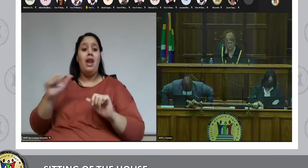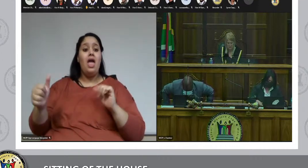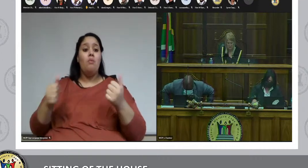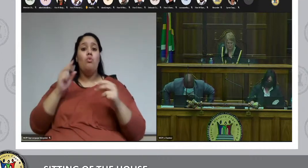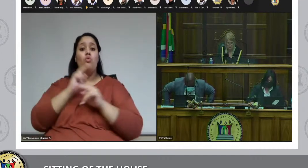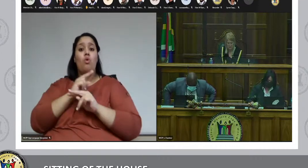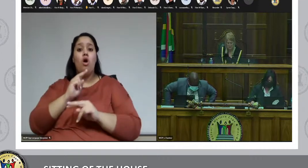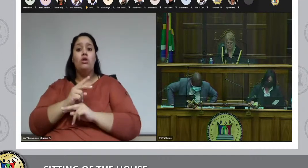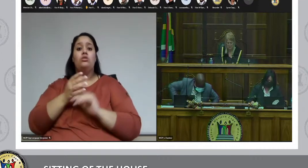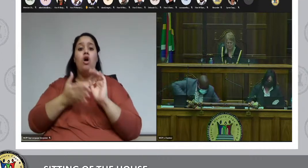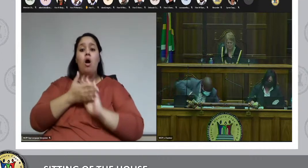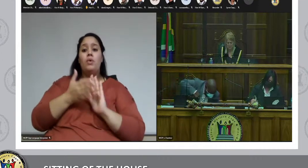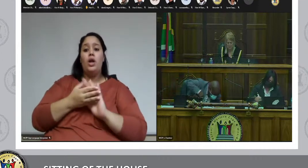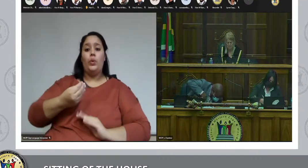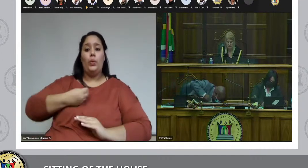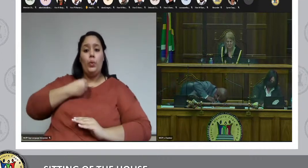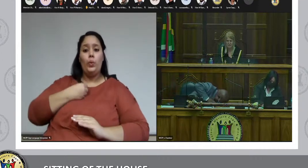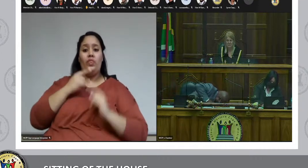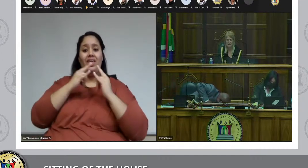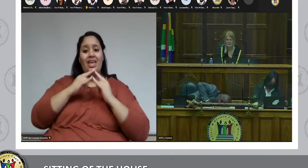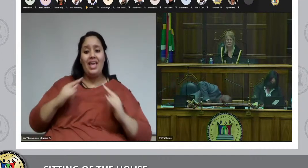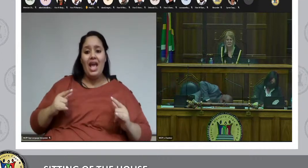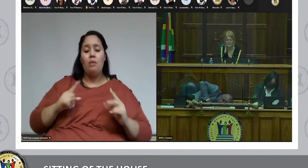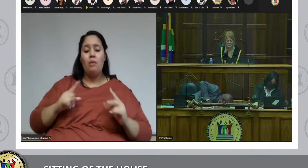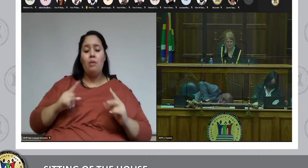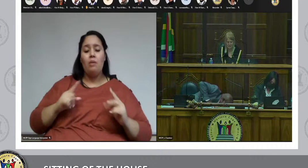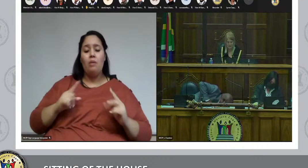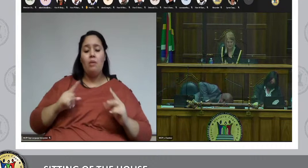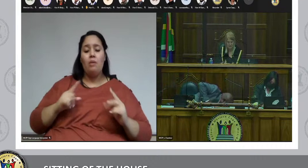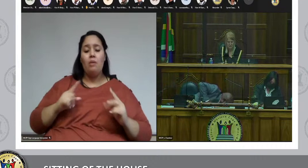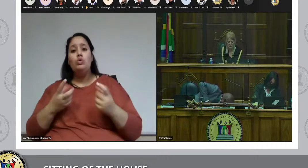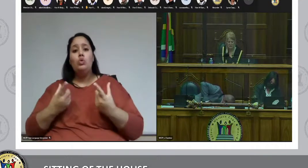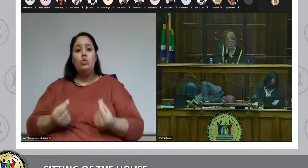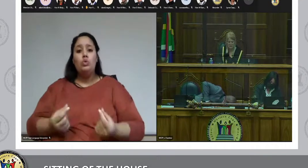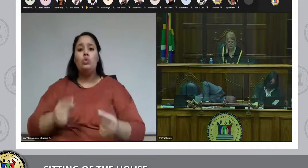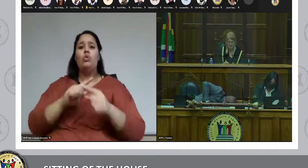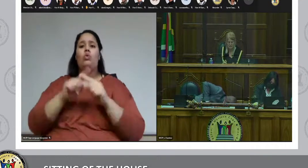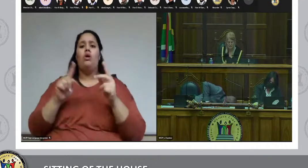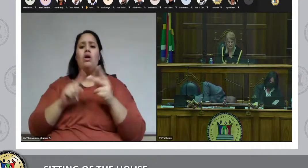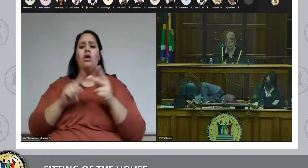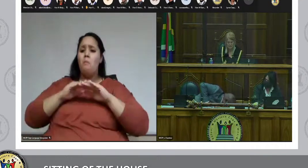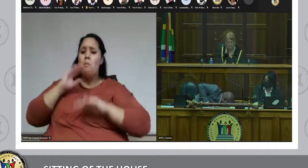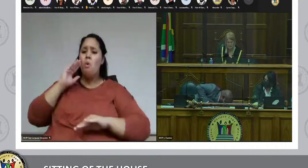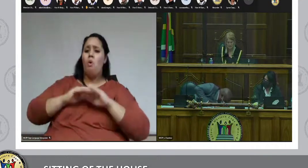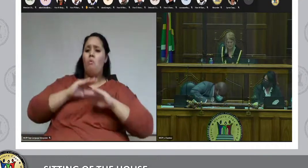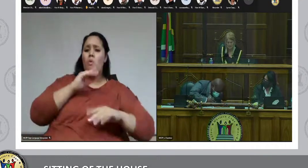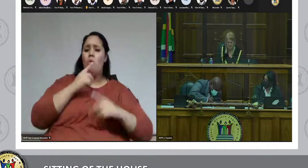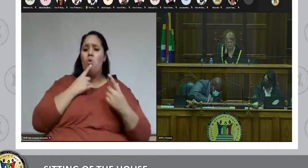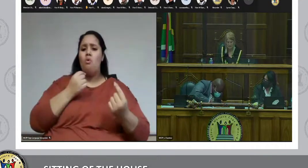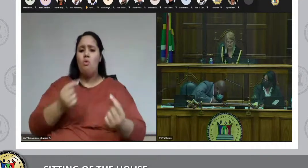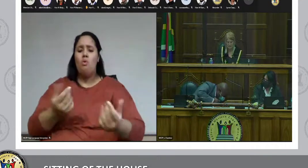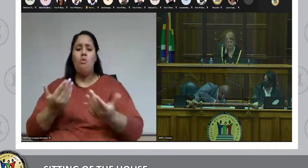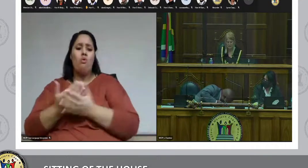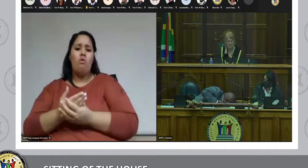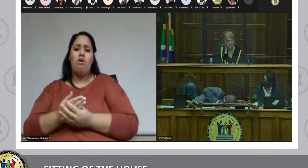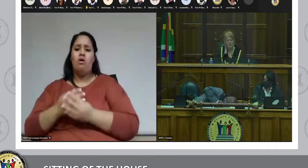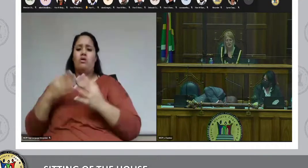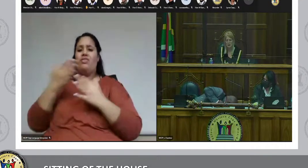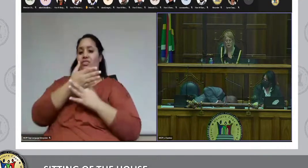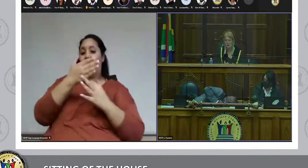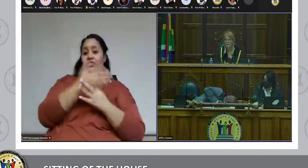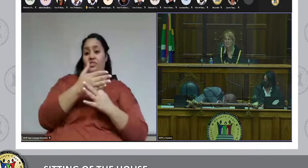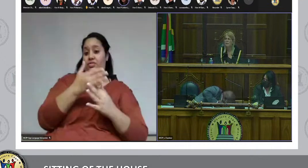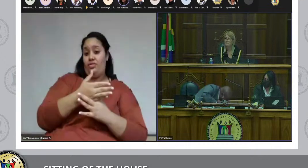youth camps. They're also doing all those kind of issues. They're doing far more. You misinformed, it was not in the